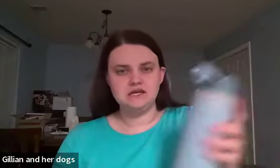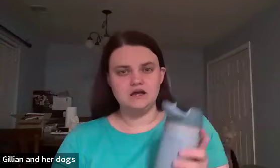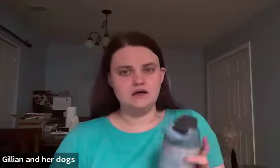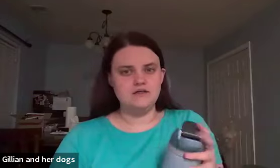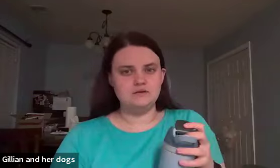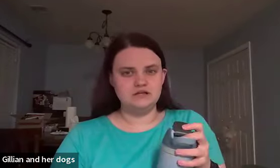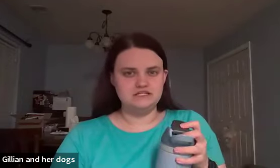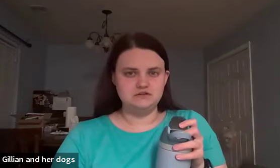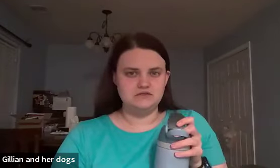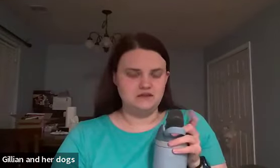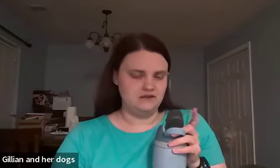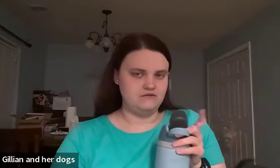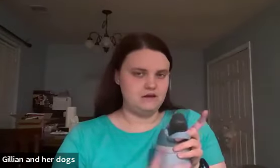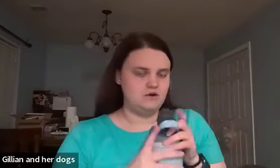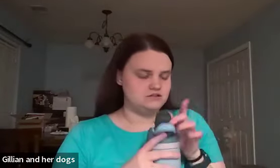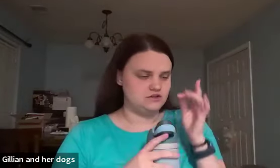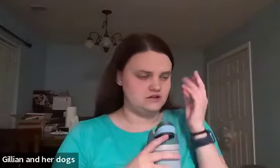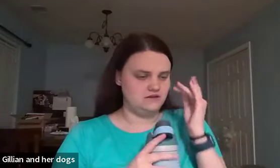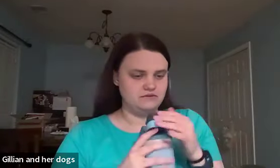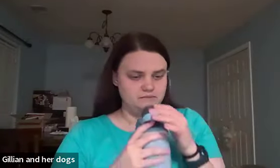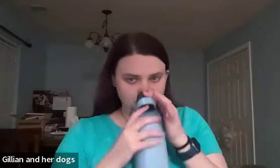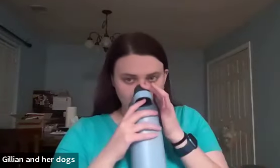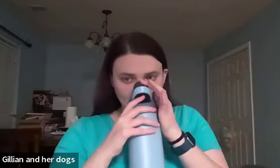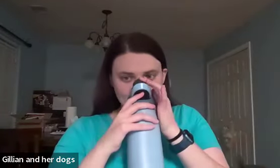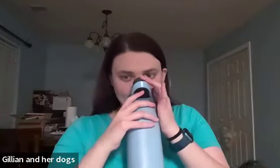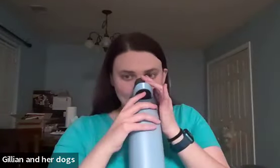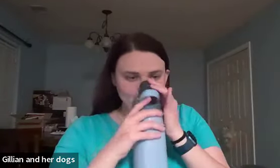Any other places you can think of? I'm also trying to think of one.